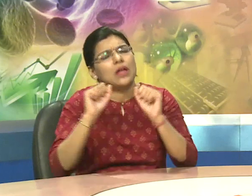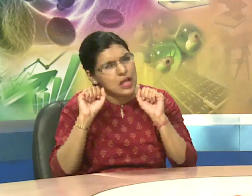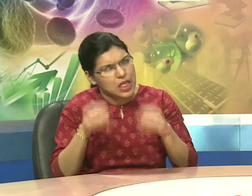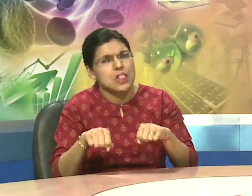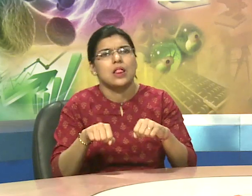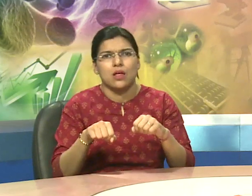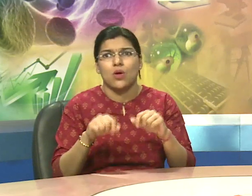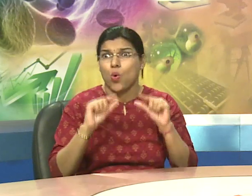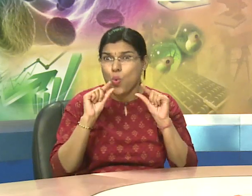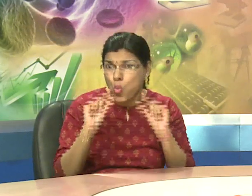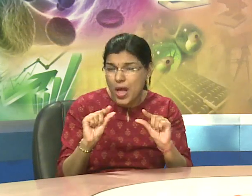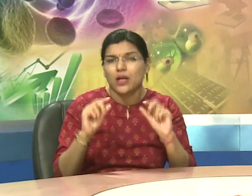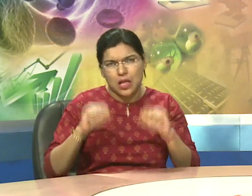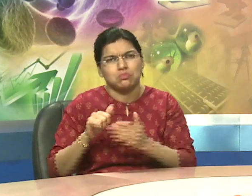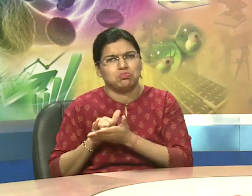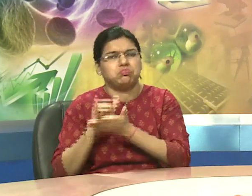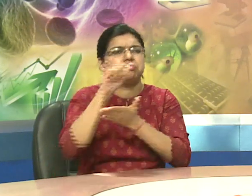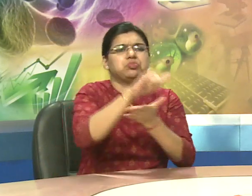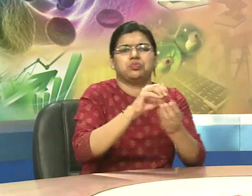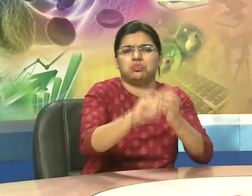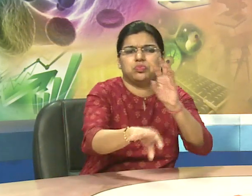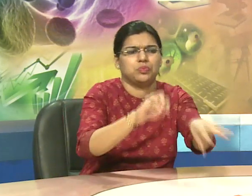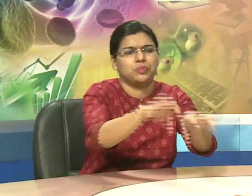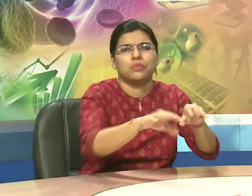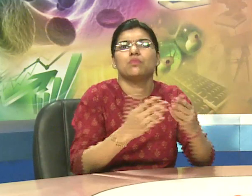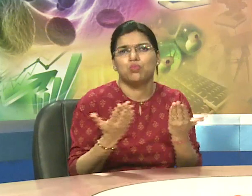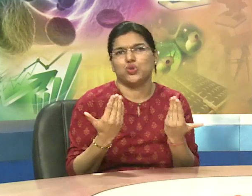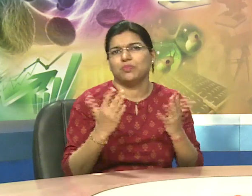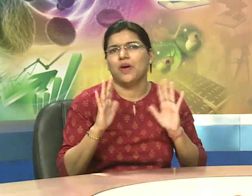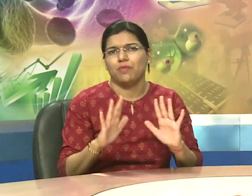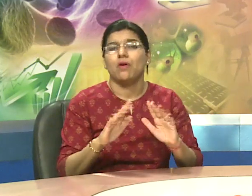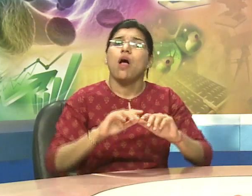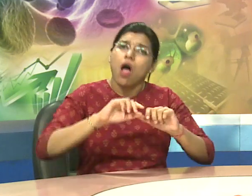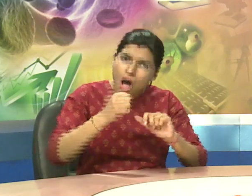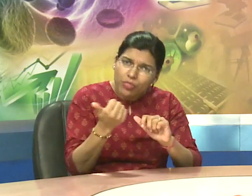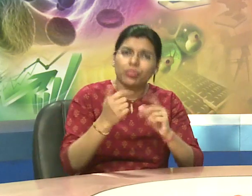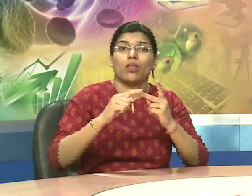Aircrafts reaches there and provide the required thing to the people who were living there.